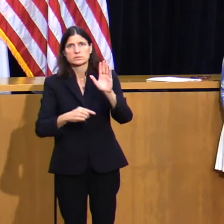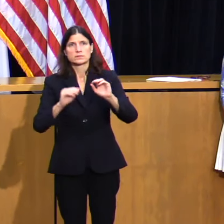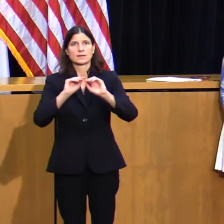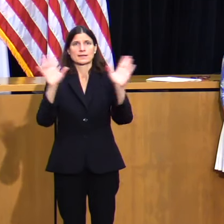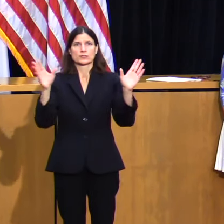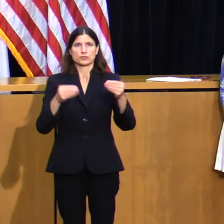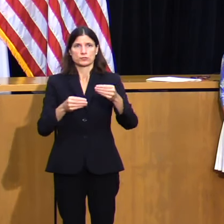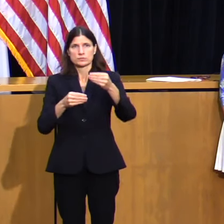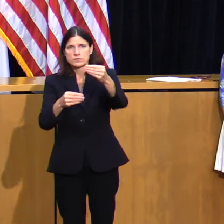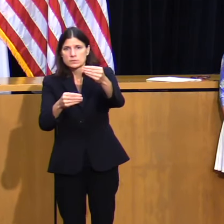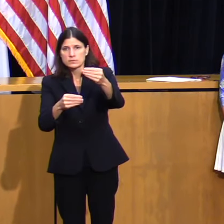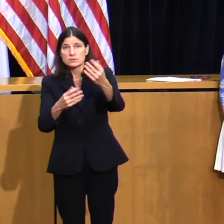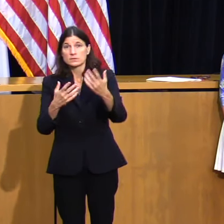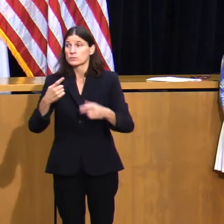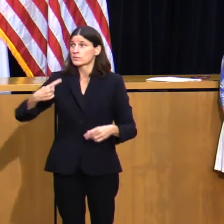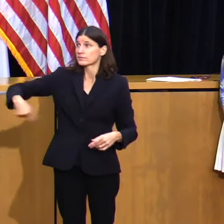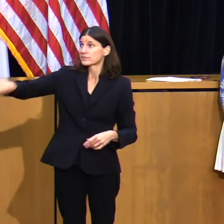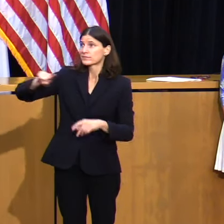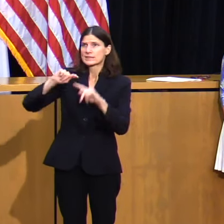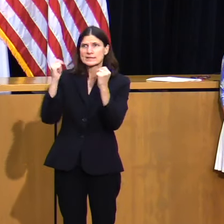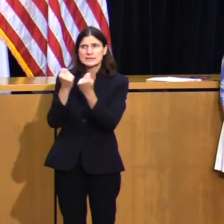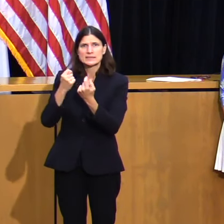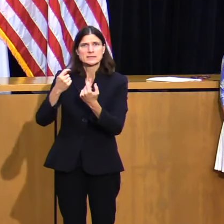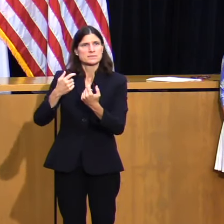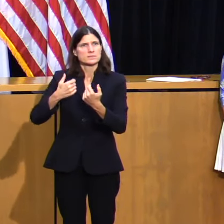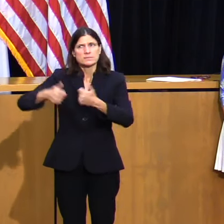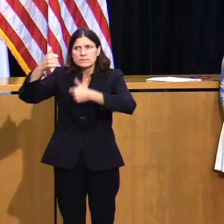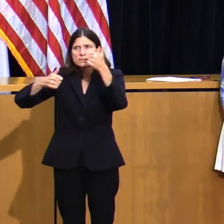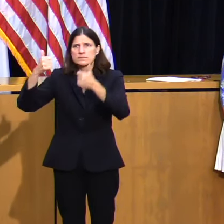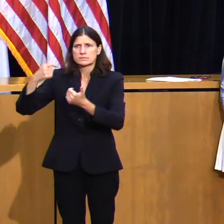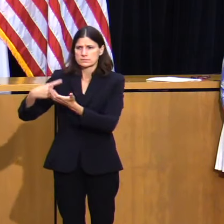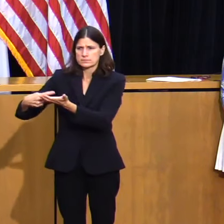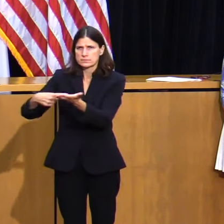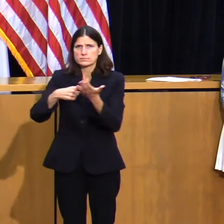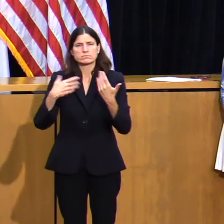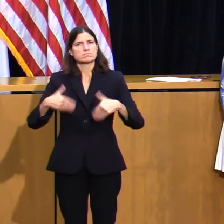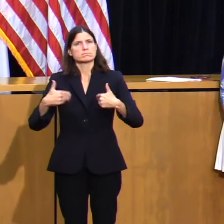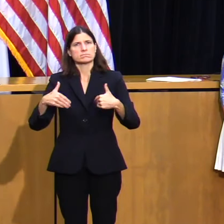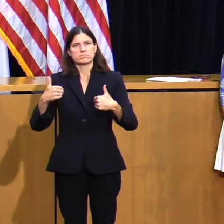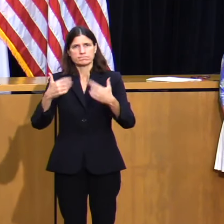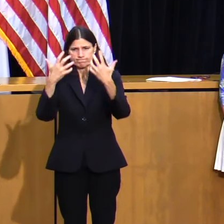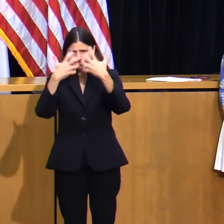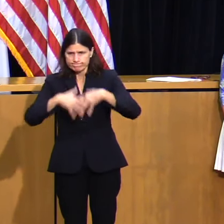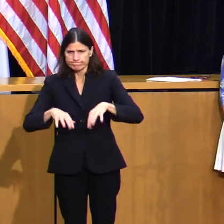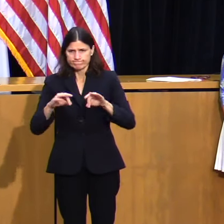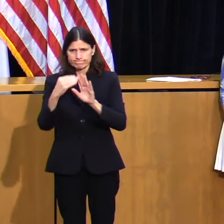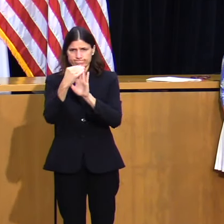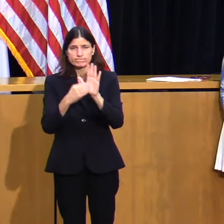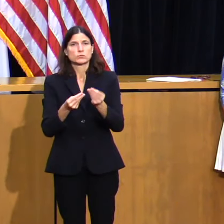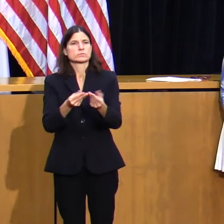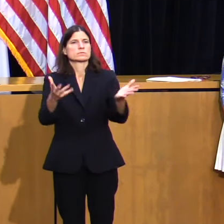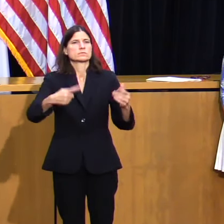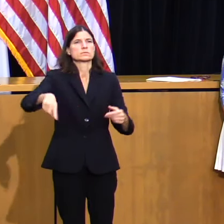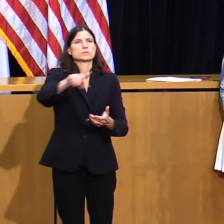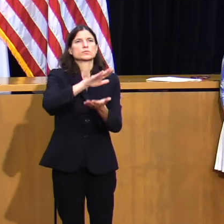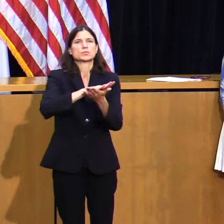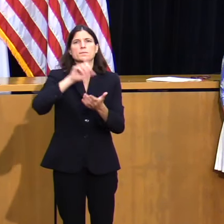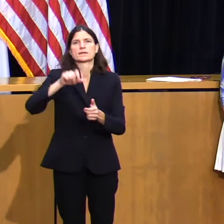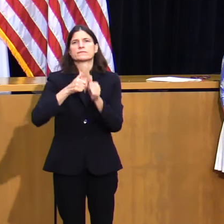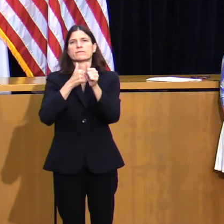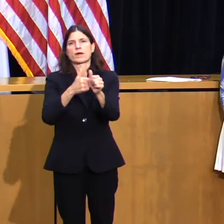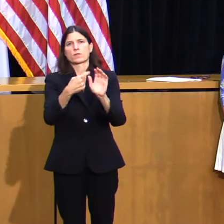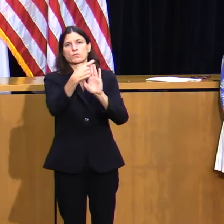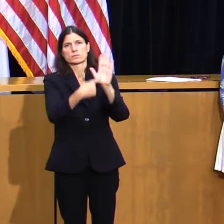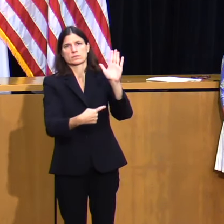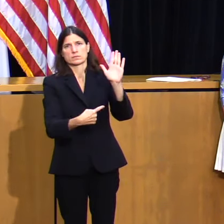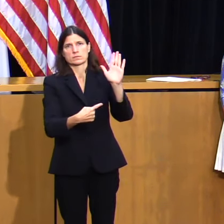hard and developed with a pretty broad panel of experts before we put it forward. The other thing I would say is that if you have a